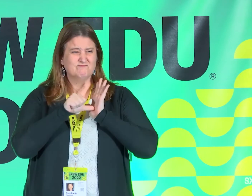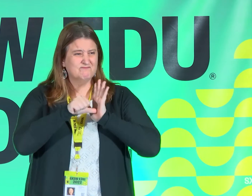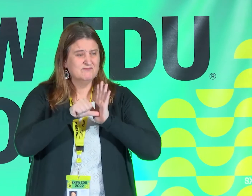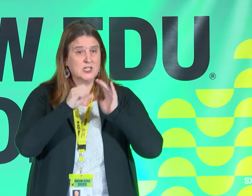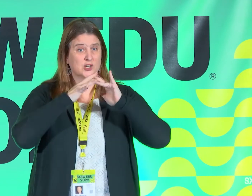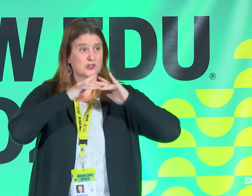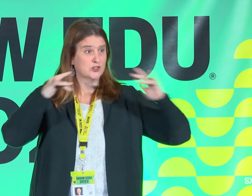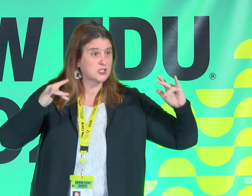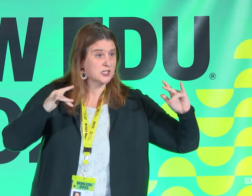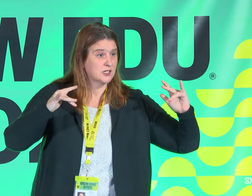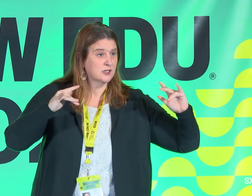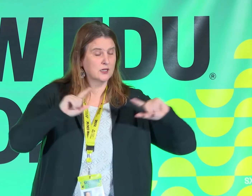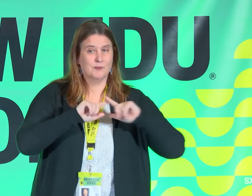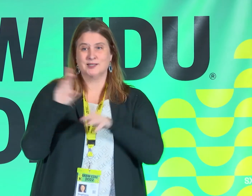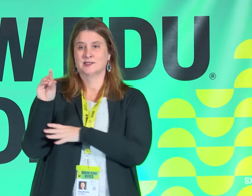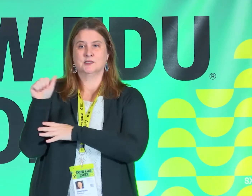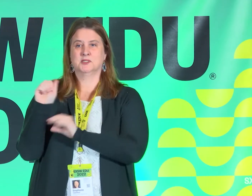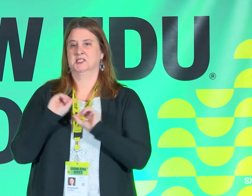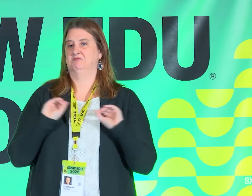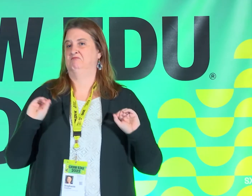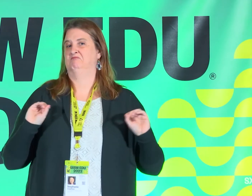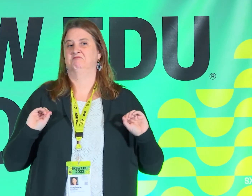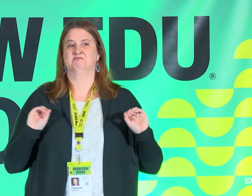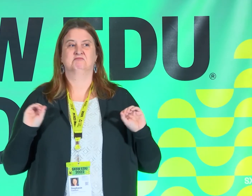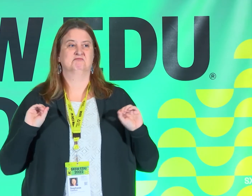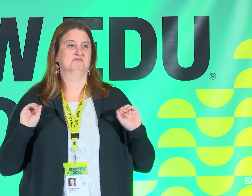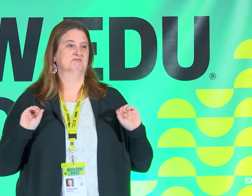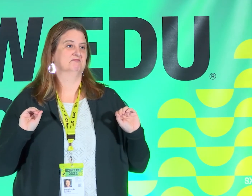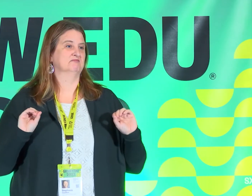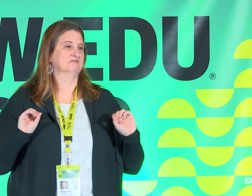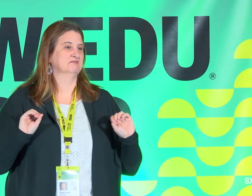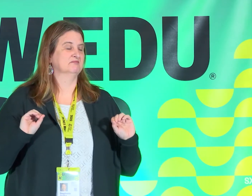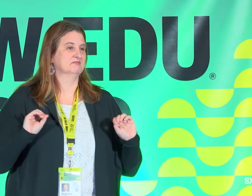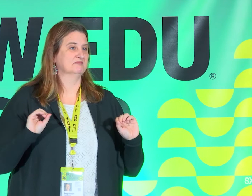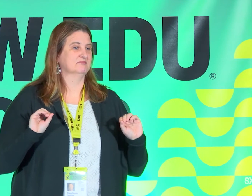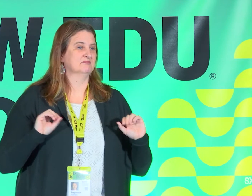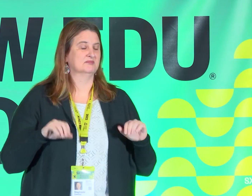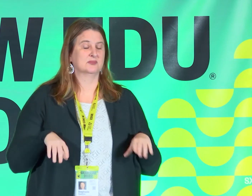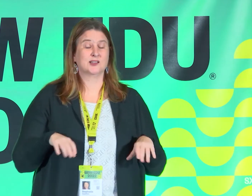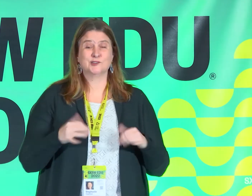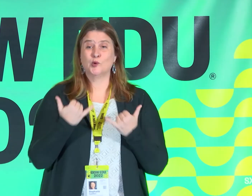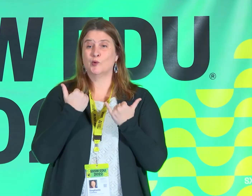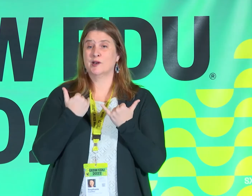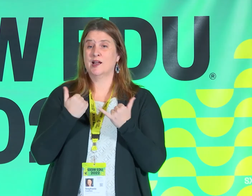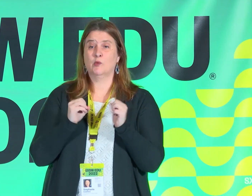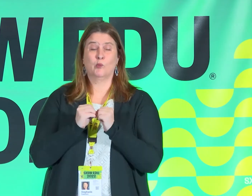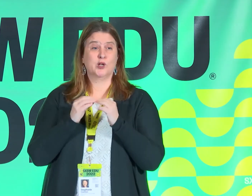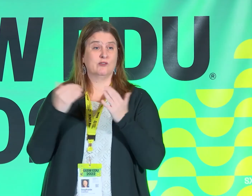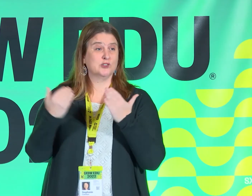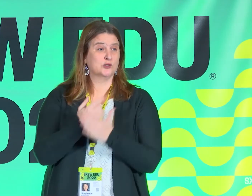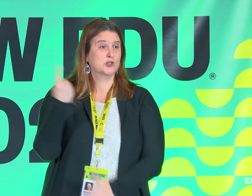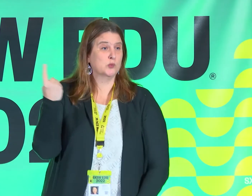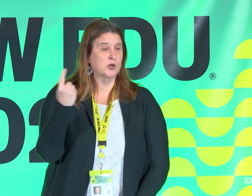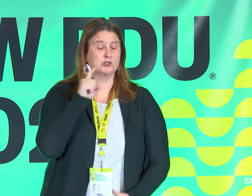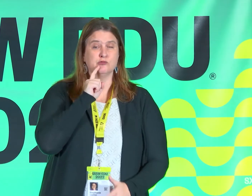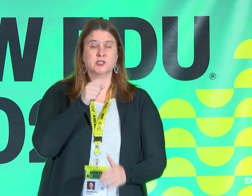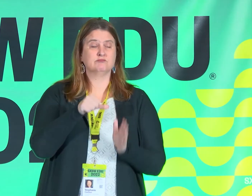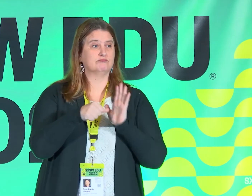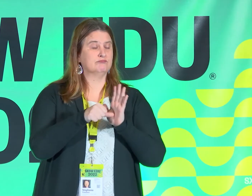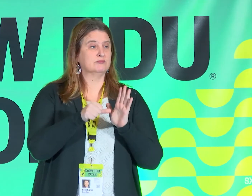disabilities. There is a huge emphasis on diversity. However, disability doesn't make an appearance there. And so we've established a new